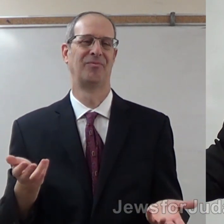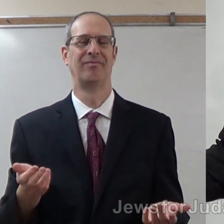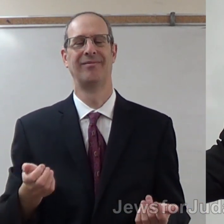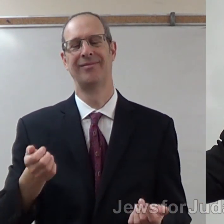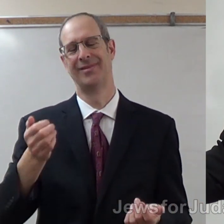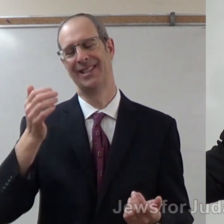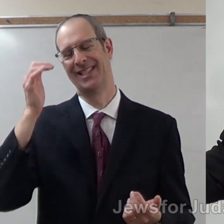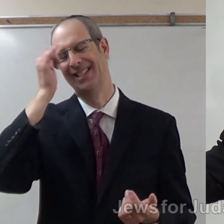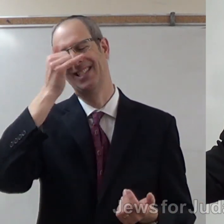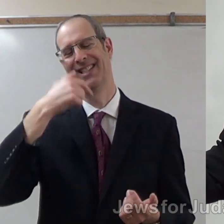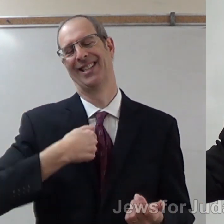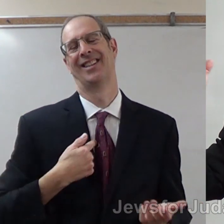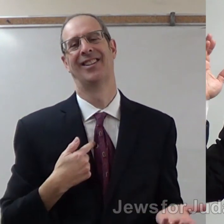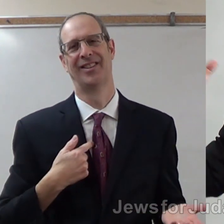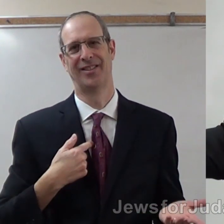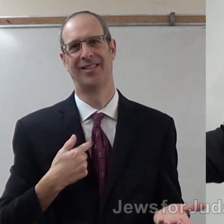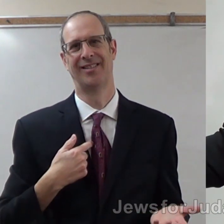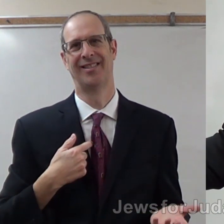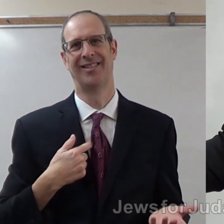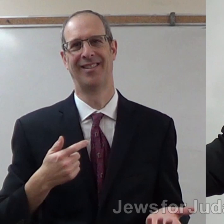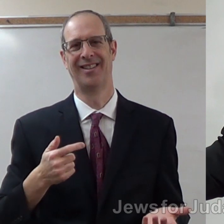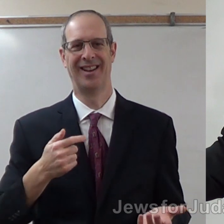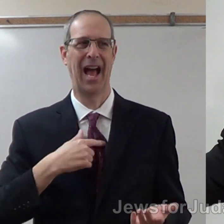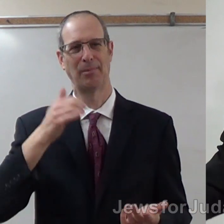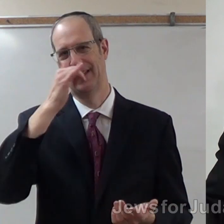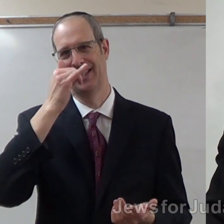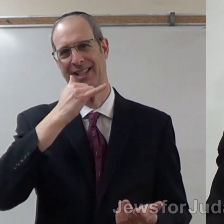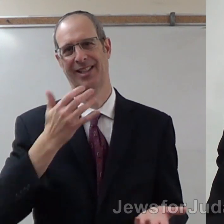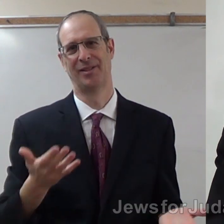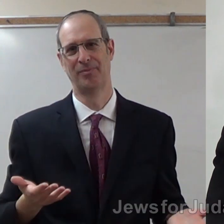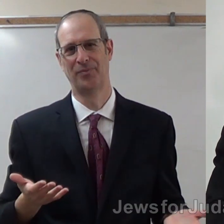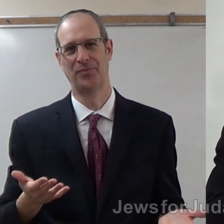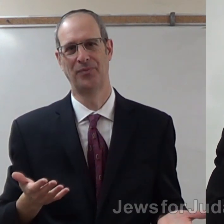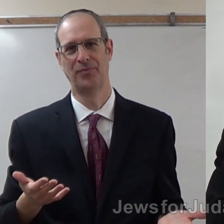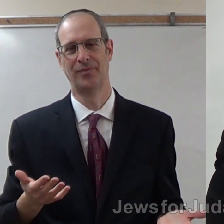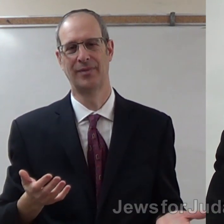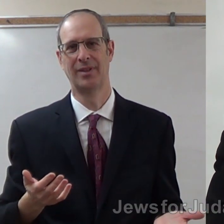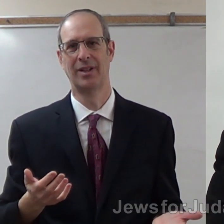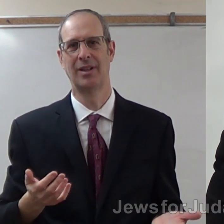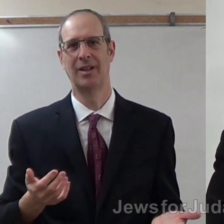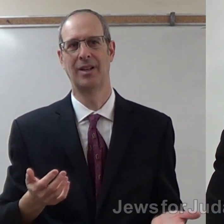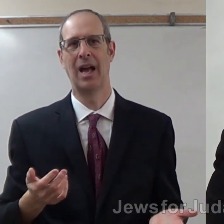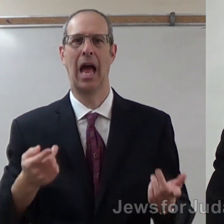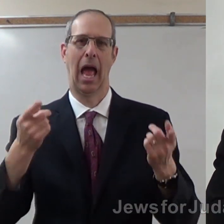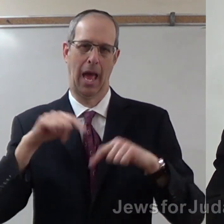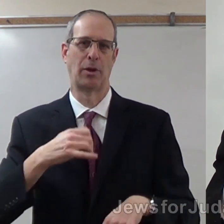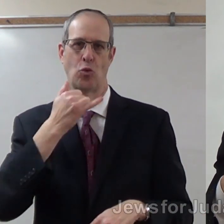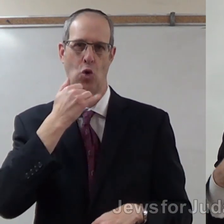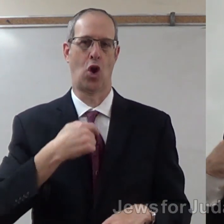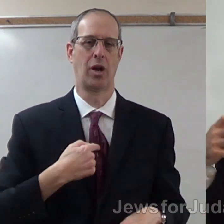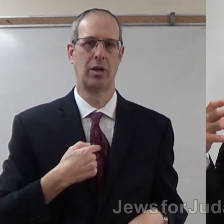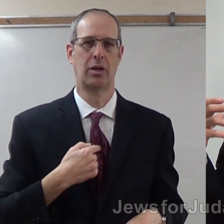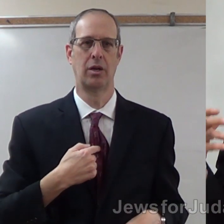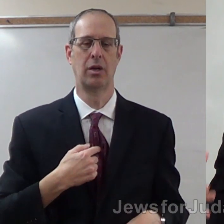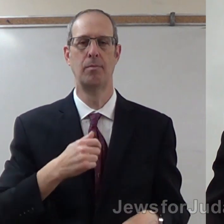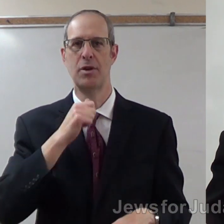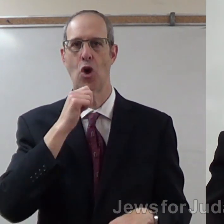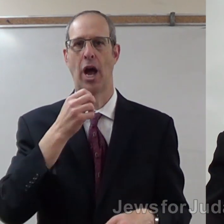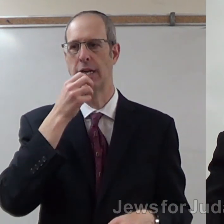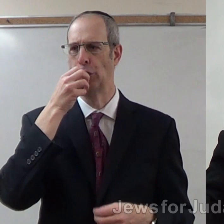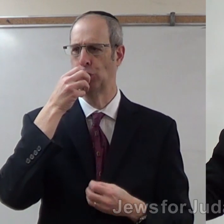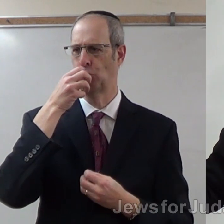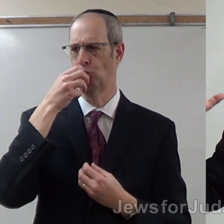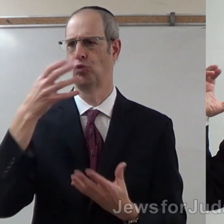klutz I am. I'm such a klutz. Something's wrong with me. But rather than